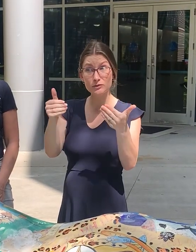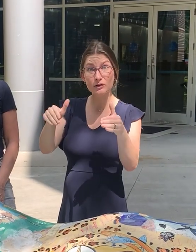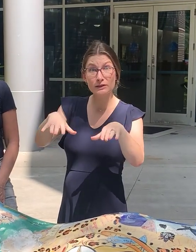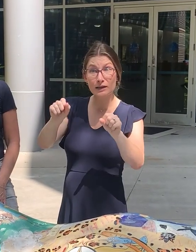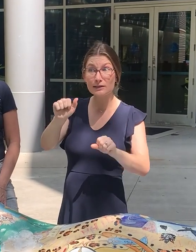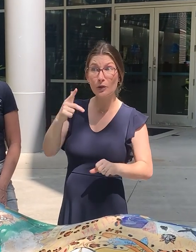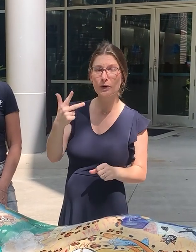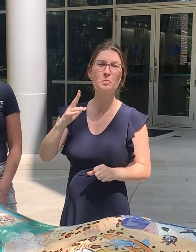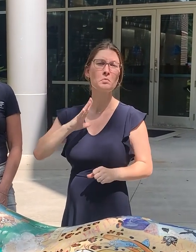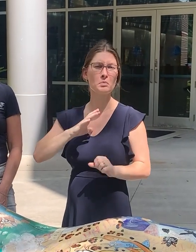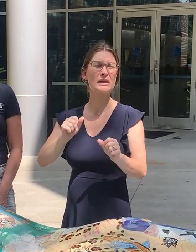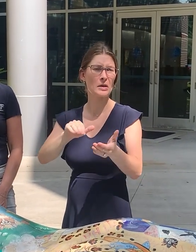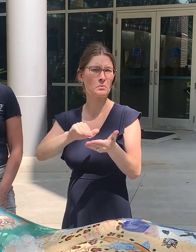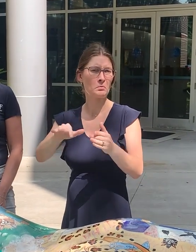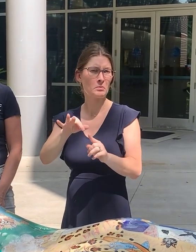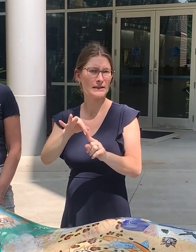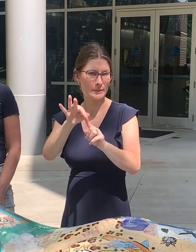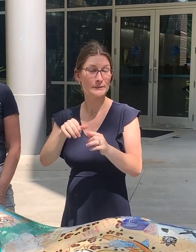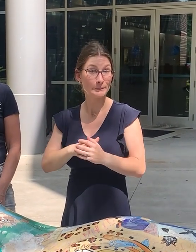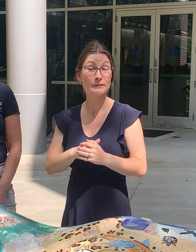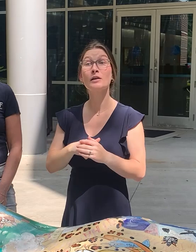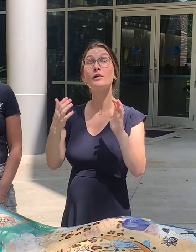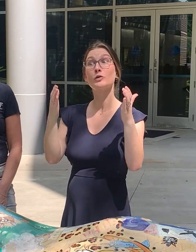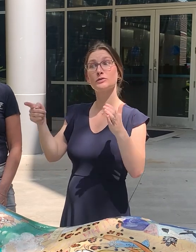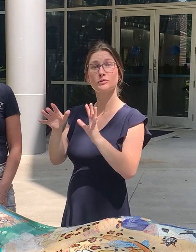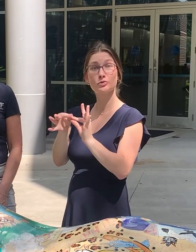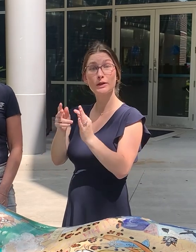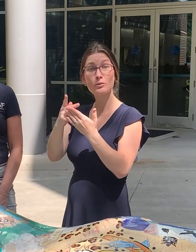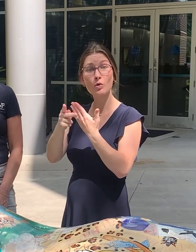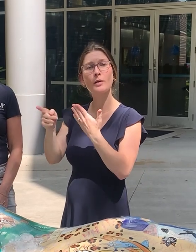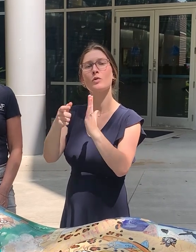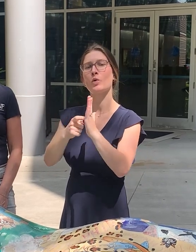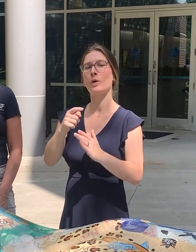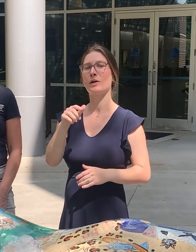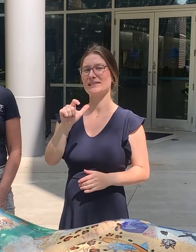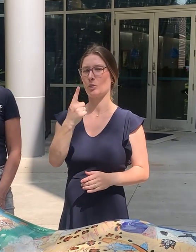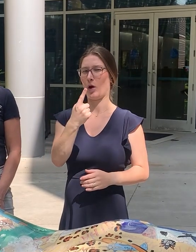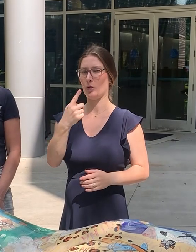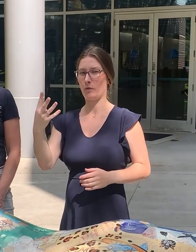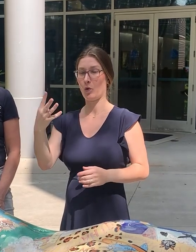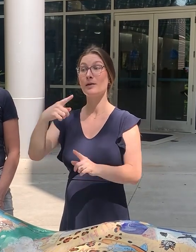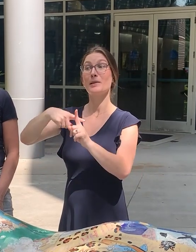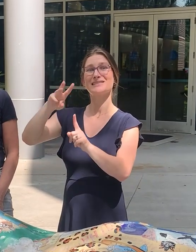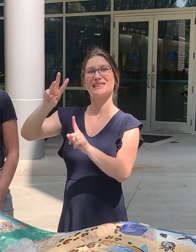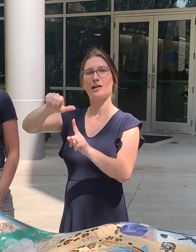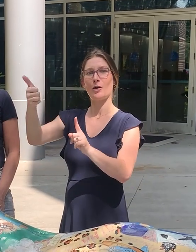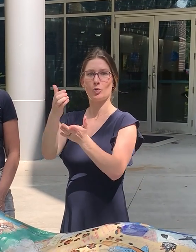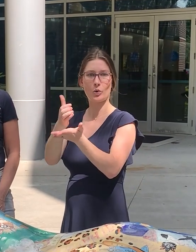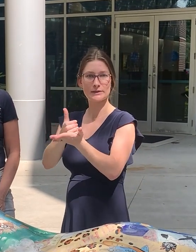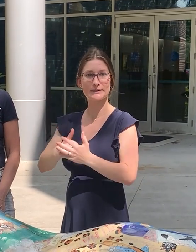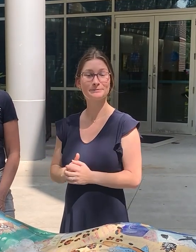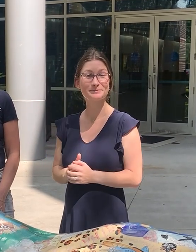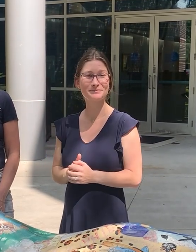year. Whereas in the interpreting program, they require you having ASLs 1 through 4 and 6 other prerequisite courses.